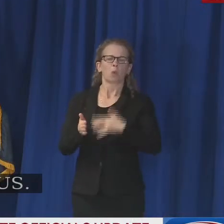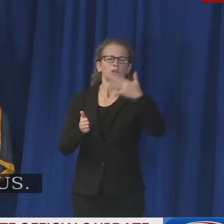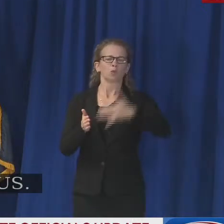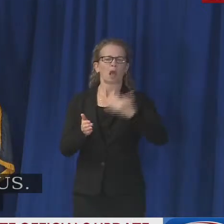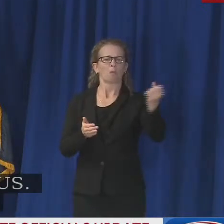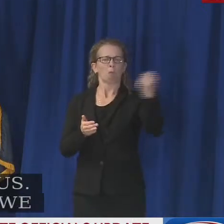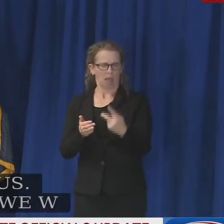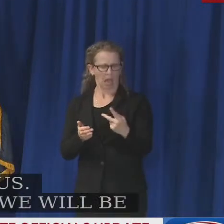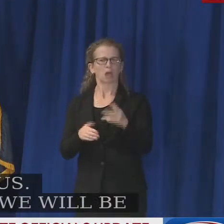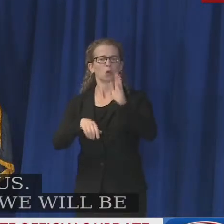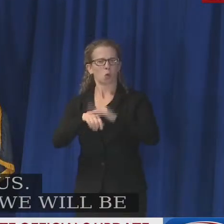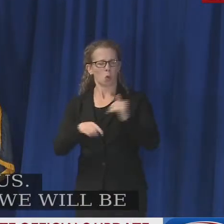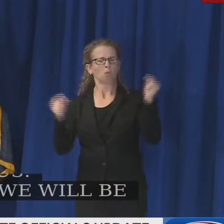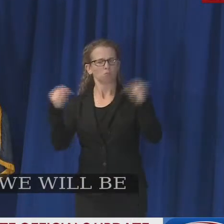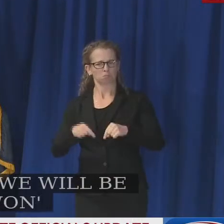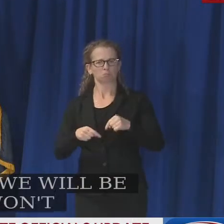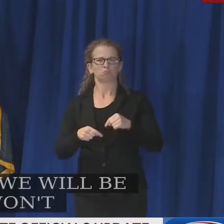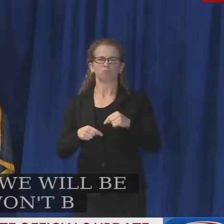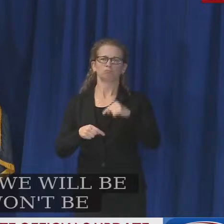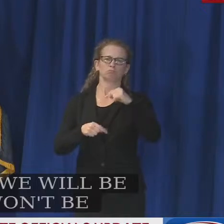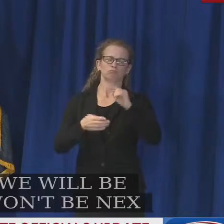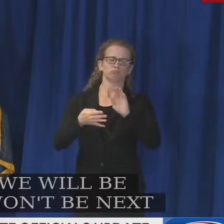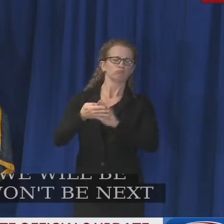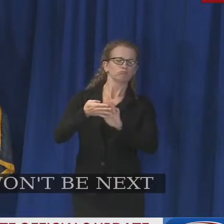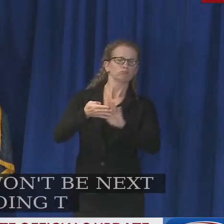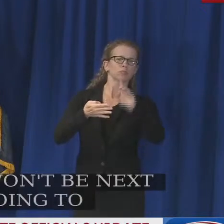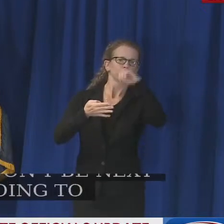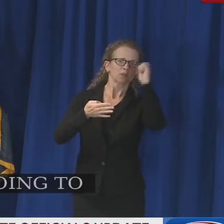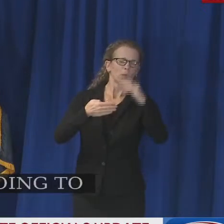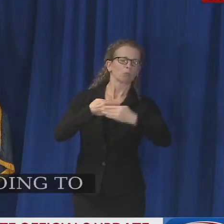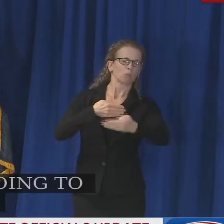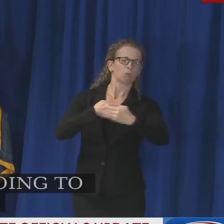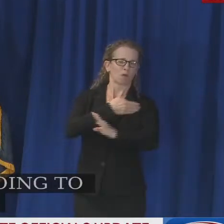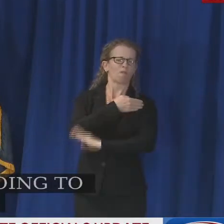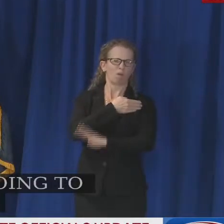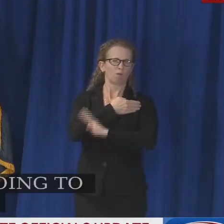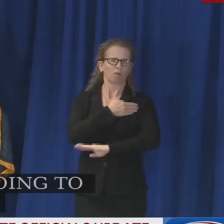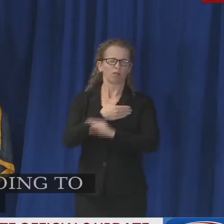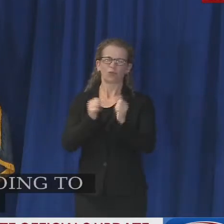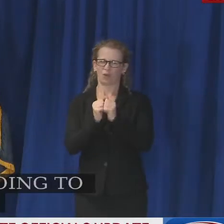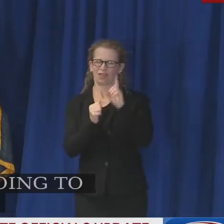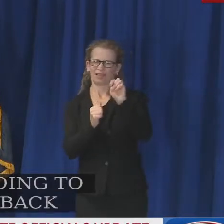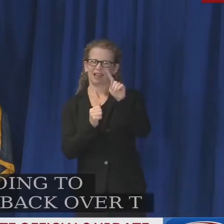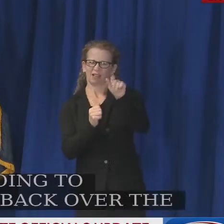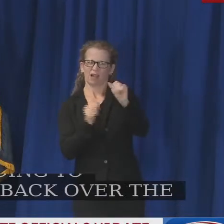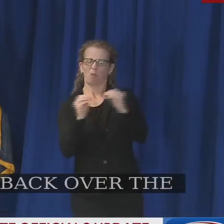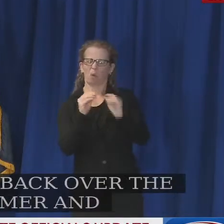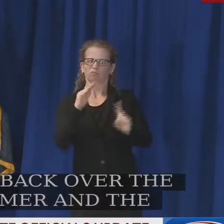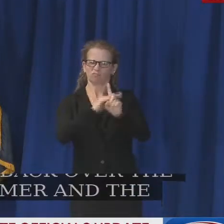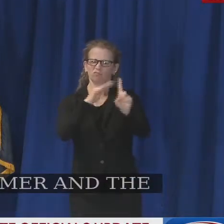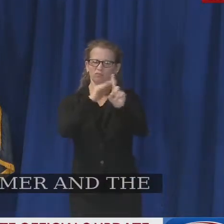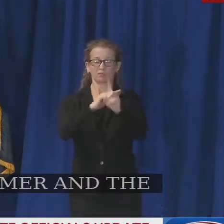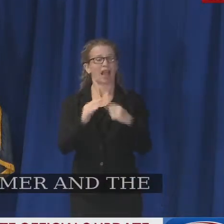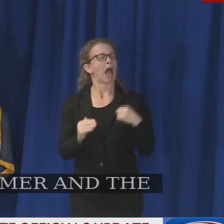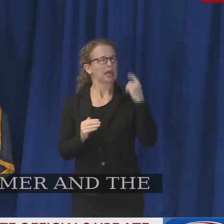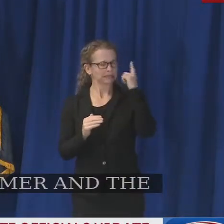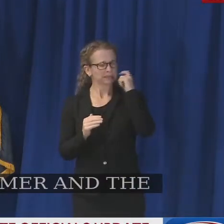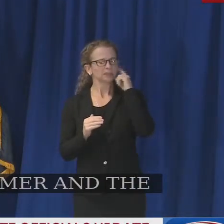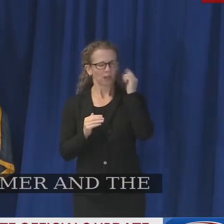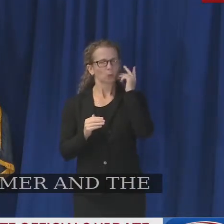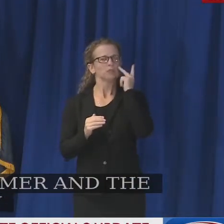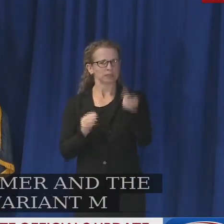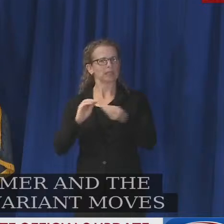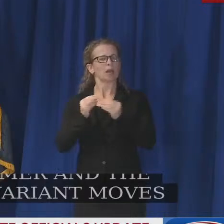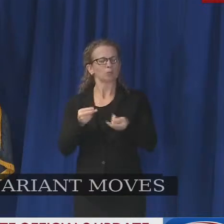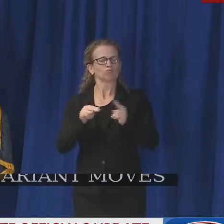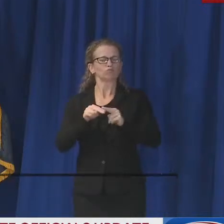back over the course of the summer and into the fall as the Delta variant moves forward. My sense is you're going to see a continual rise, a slow rise in cases in the